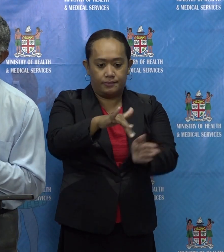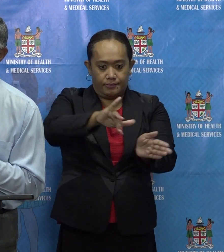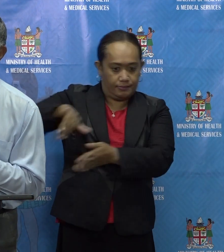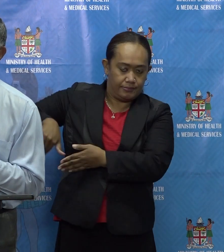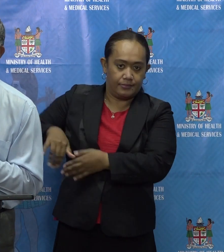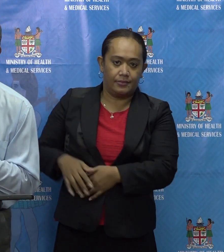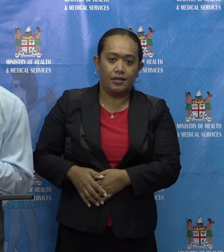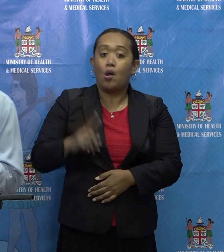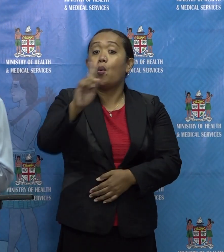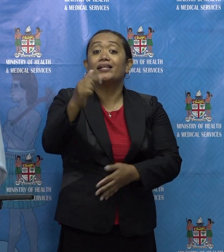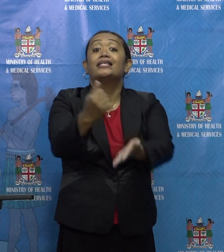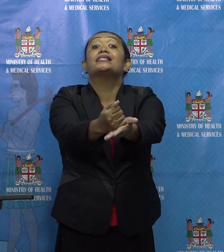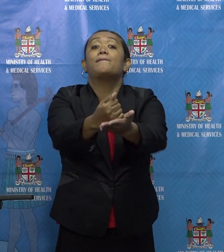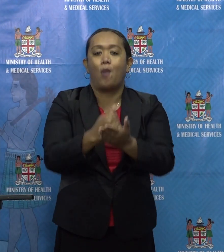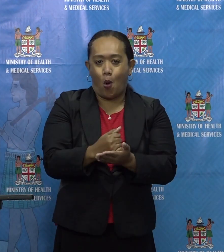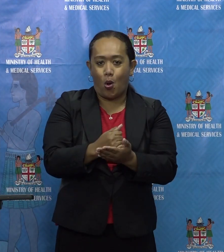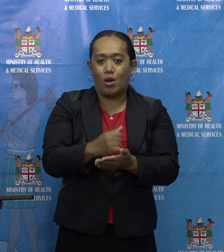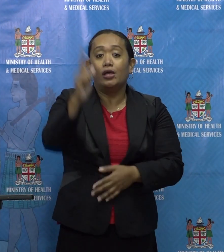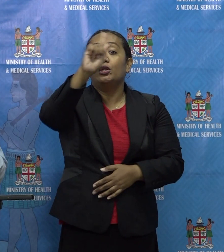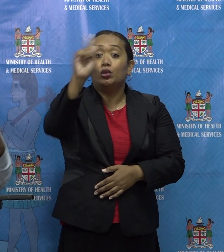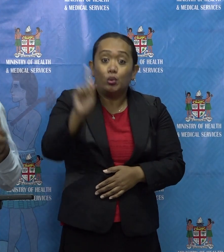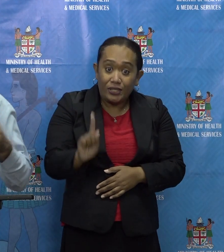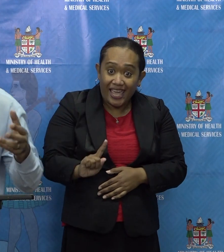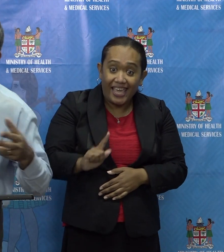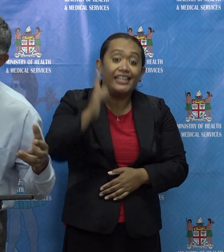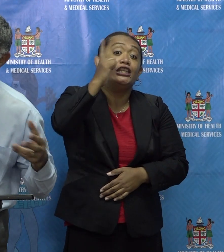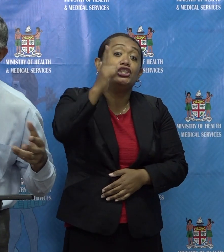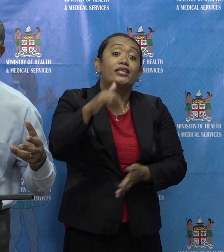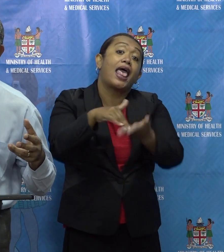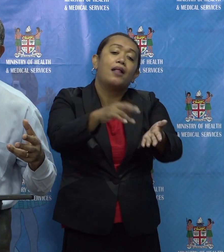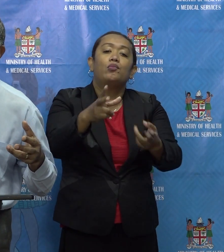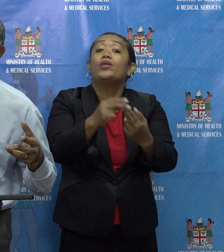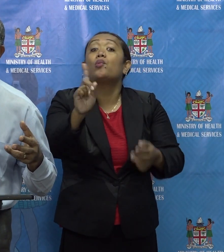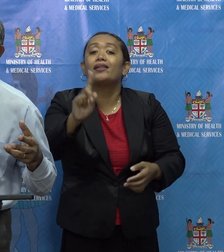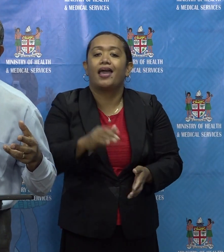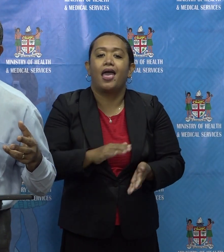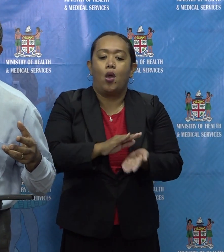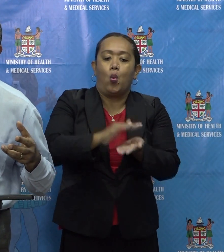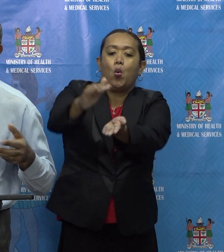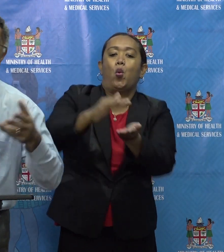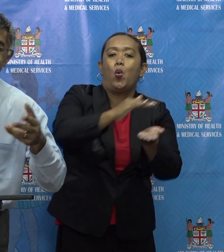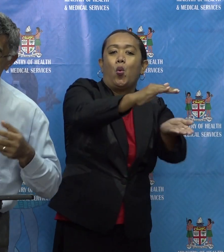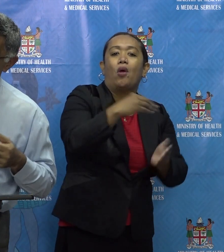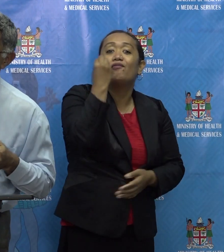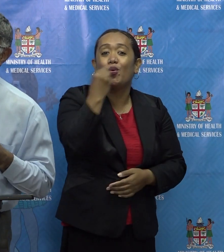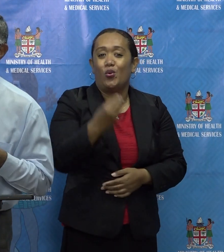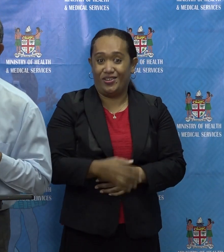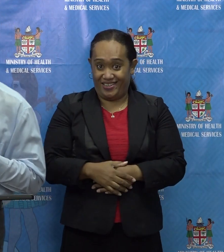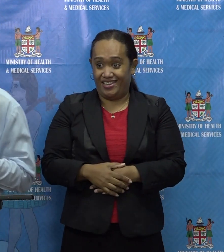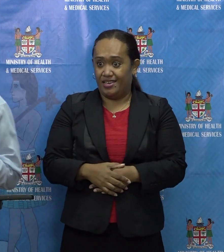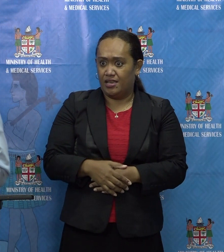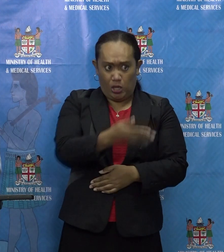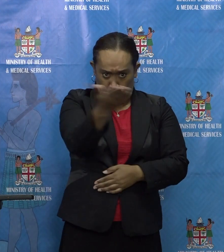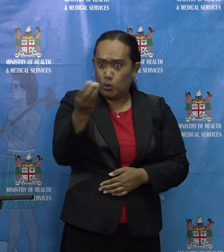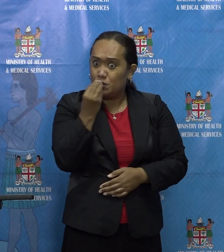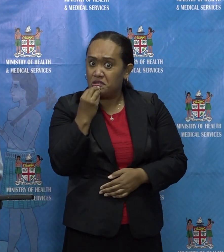us support roles. Some of them, today they were distributing food to all the contact tracers. I think you again had some of that food this